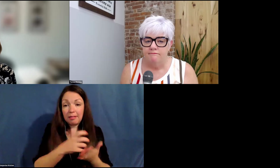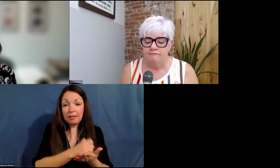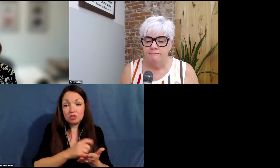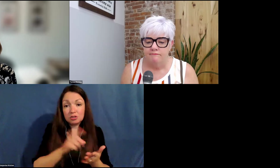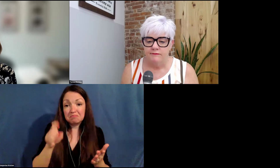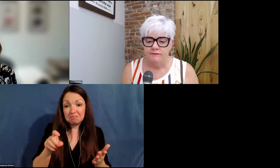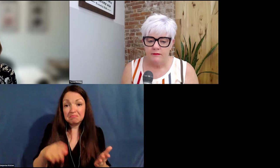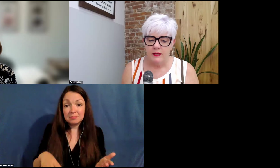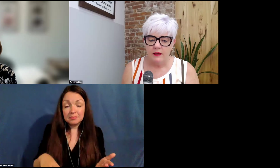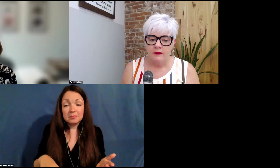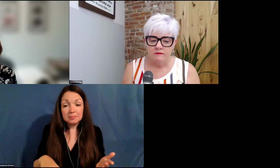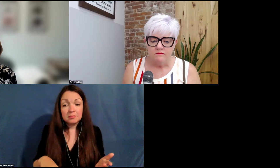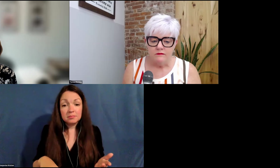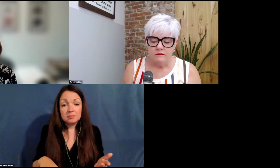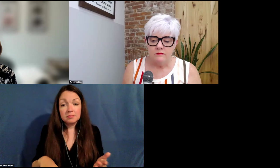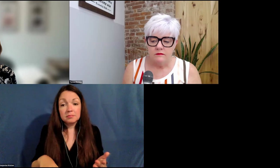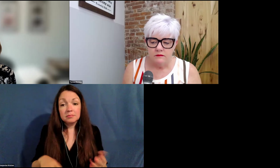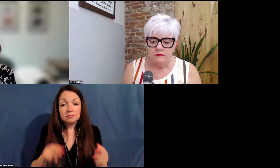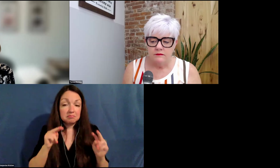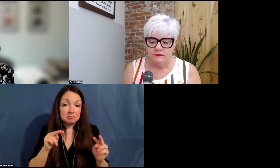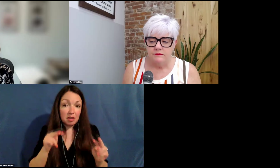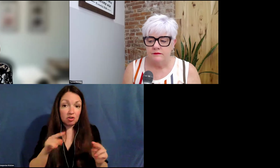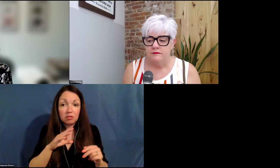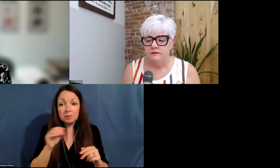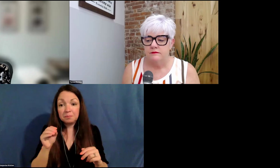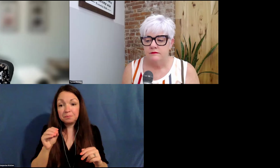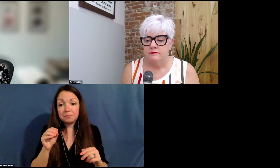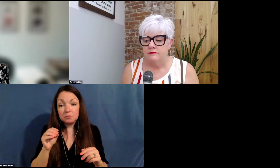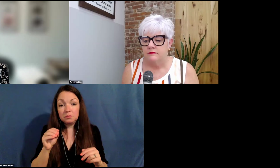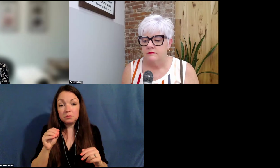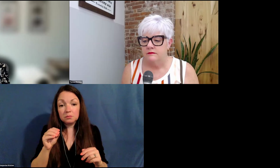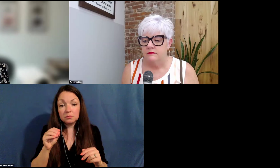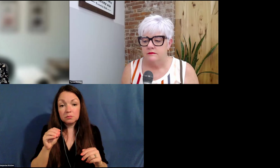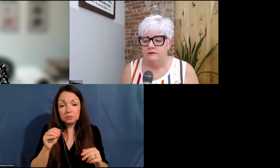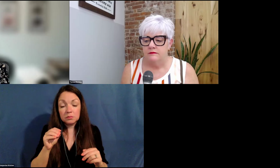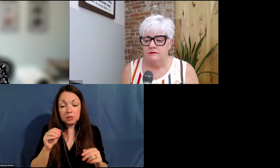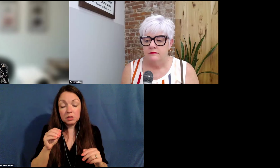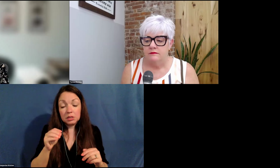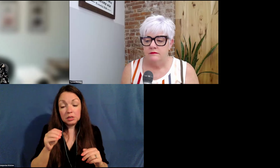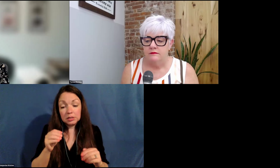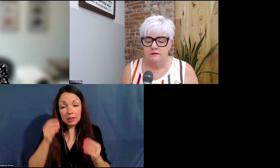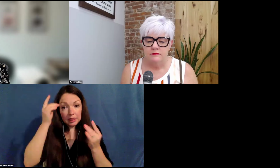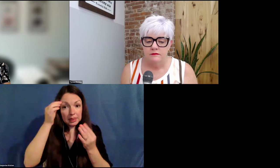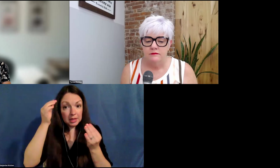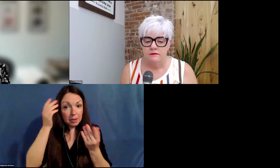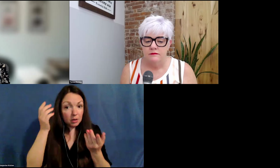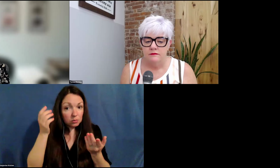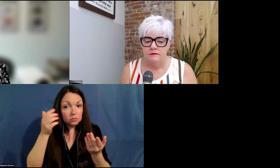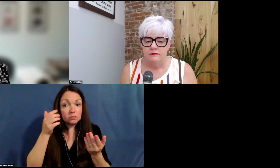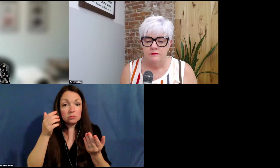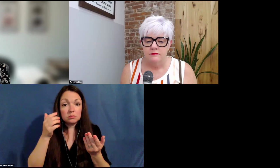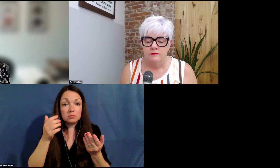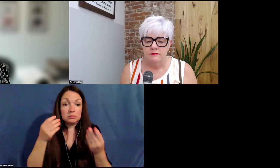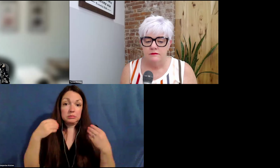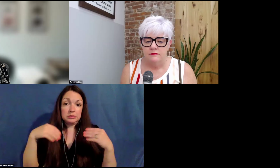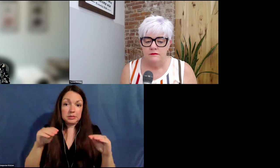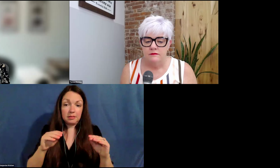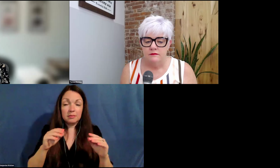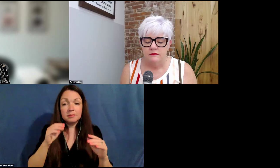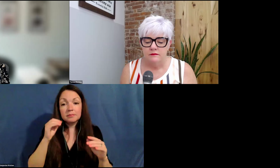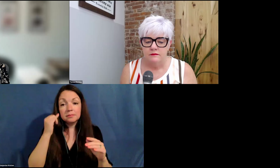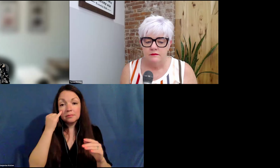advice would be. You ought to monitor and you ought to, think about that in terms of making the sales. Is this something